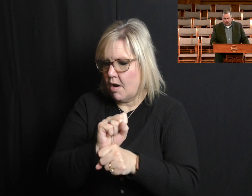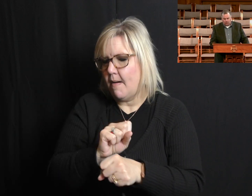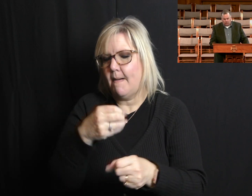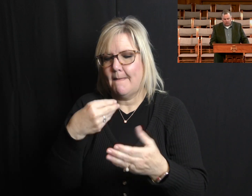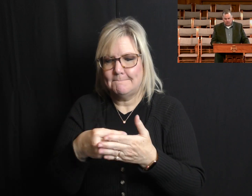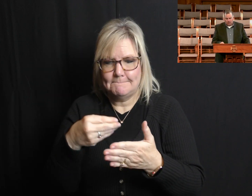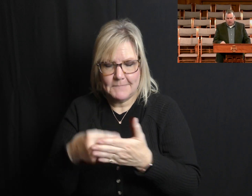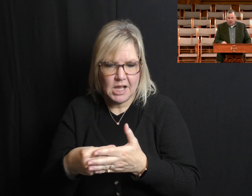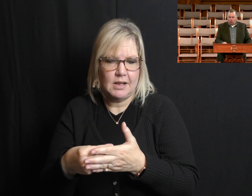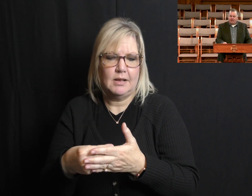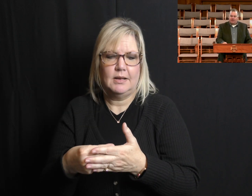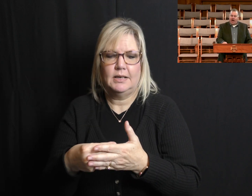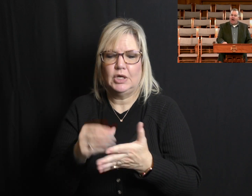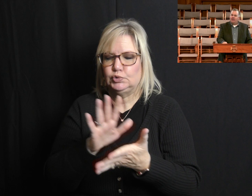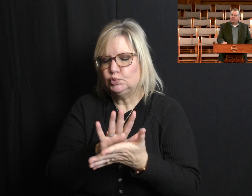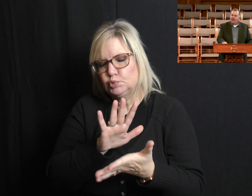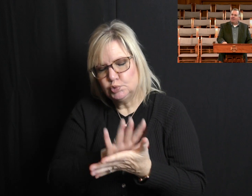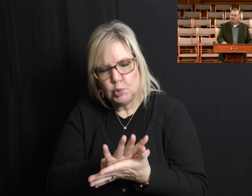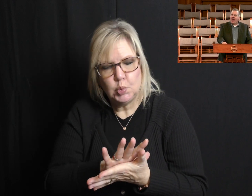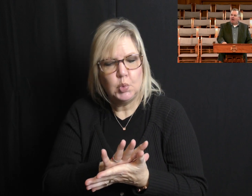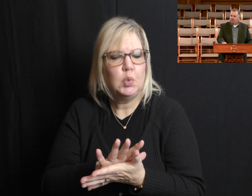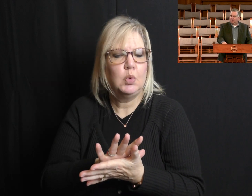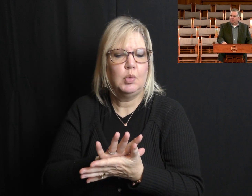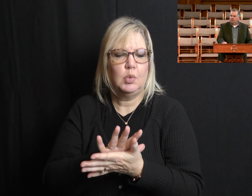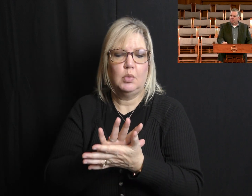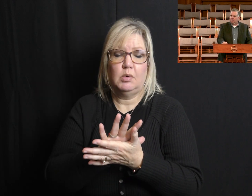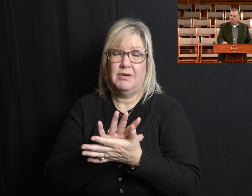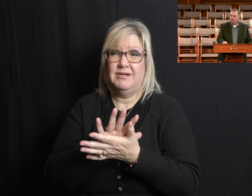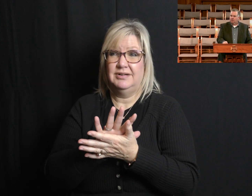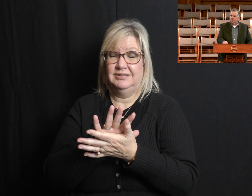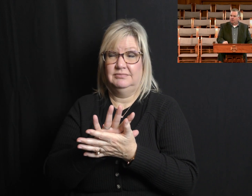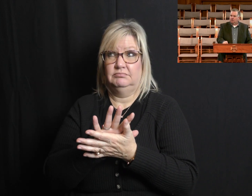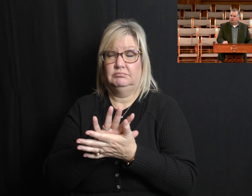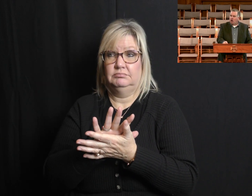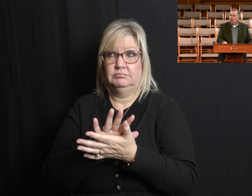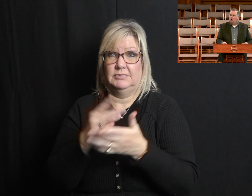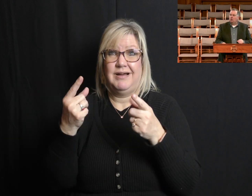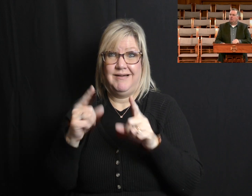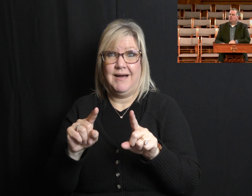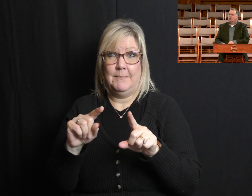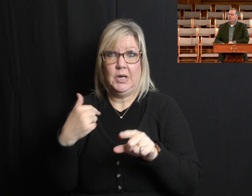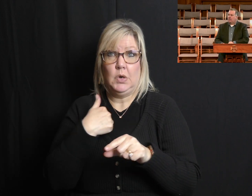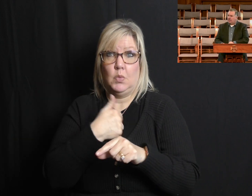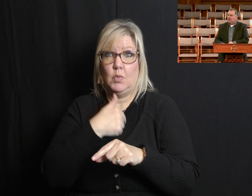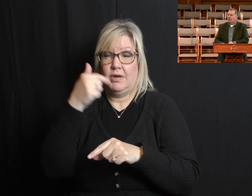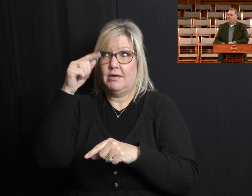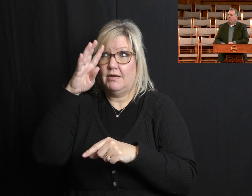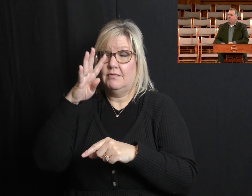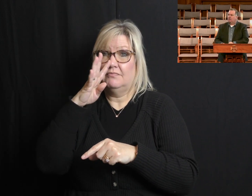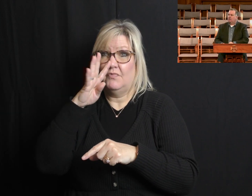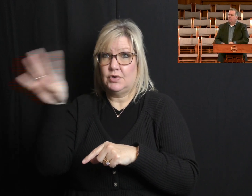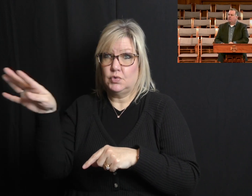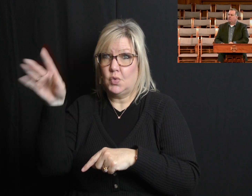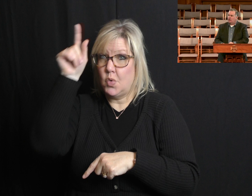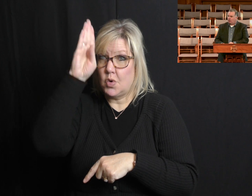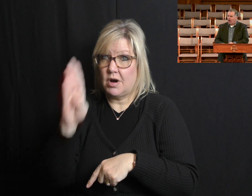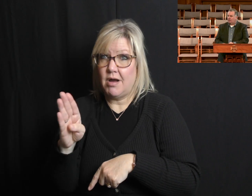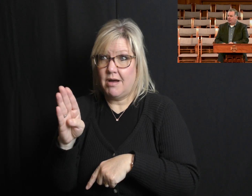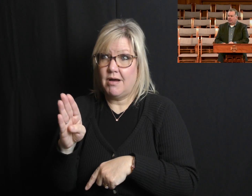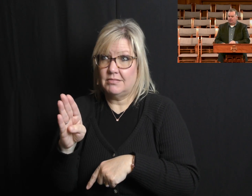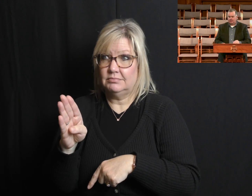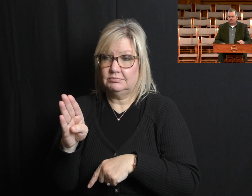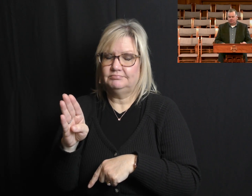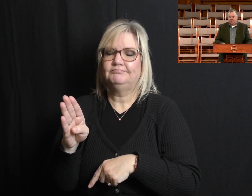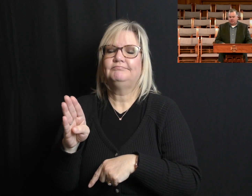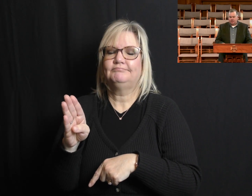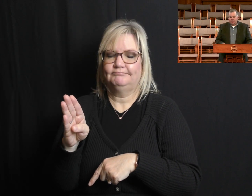or our school? When God is left out, so is